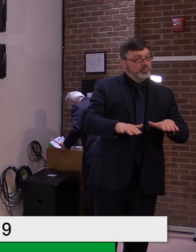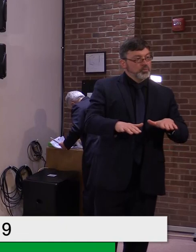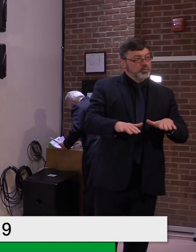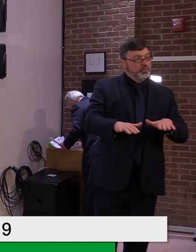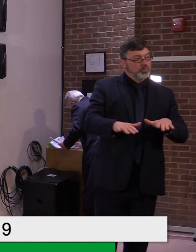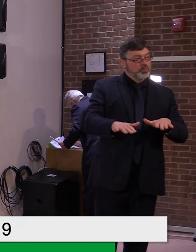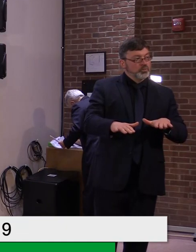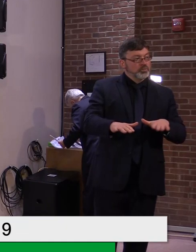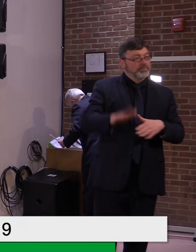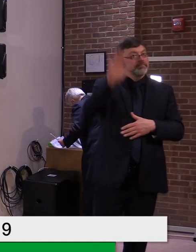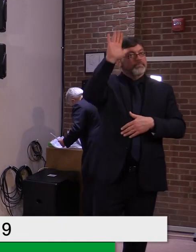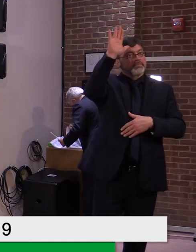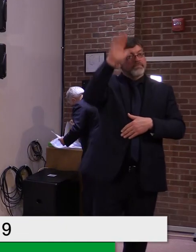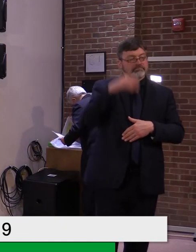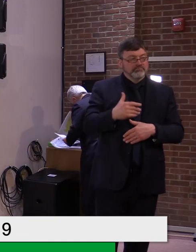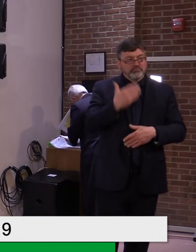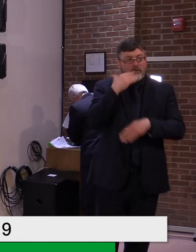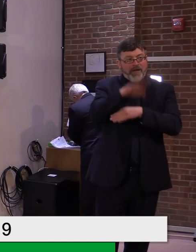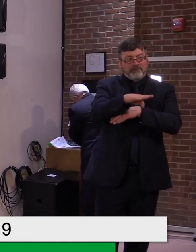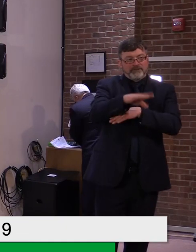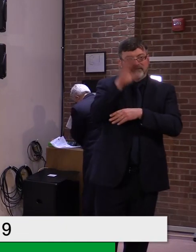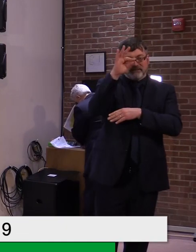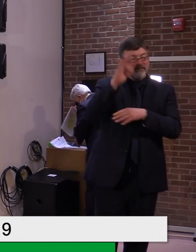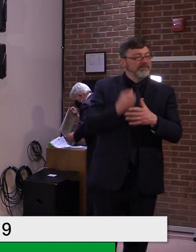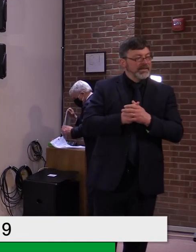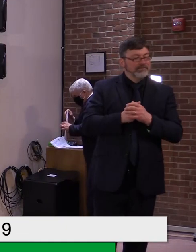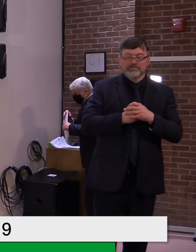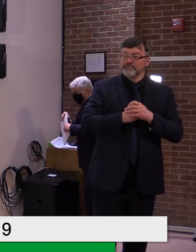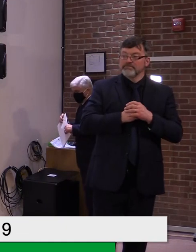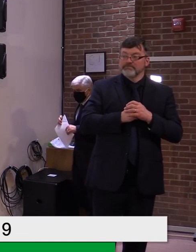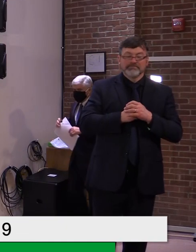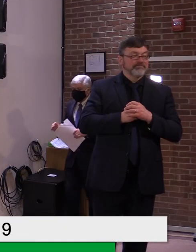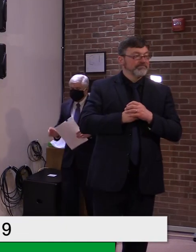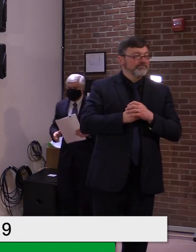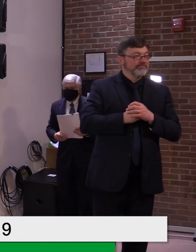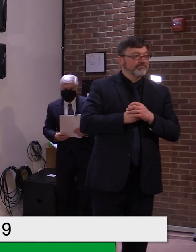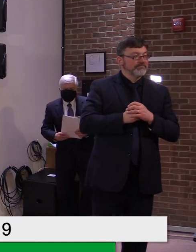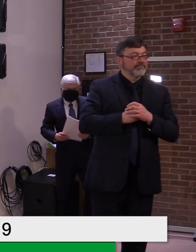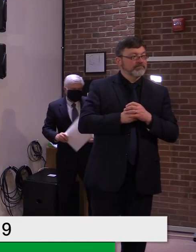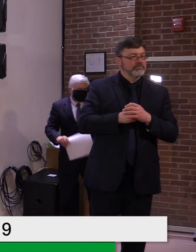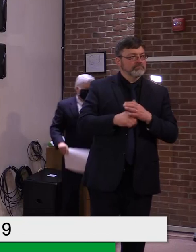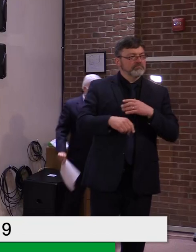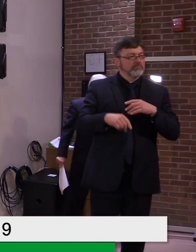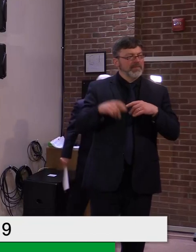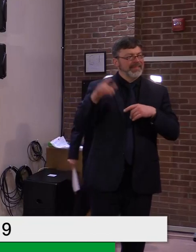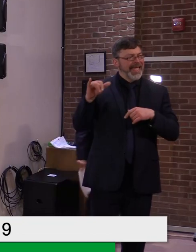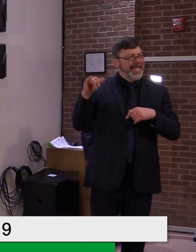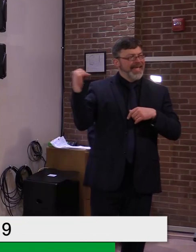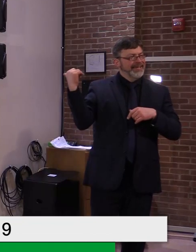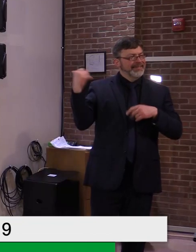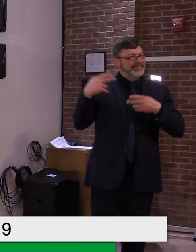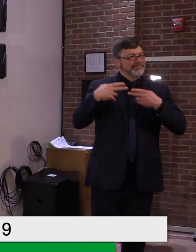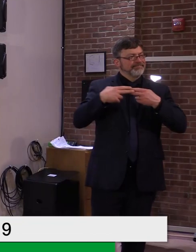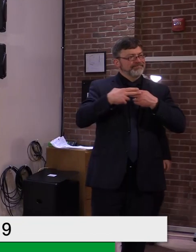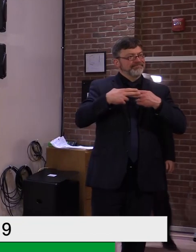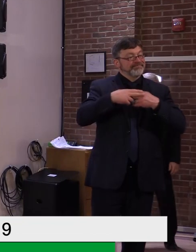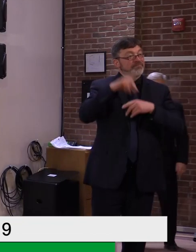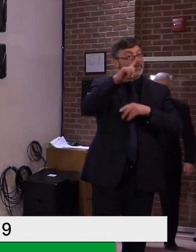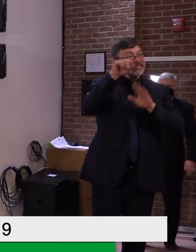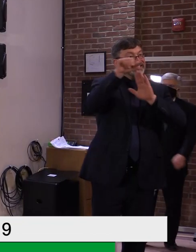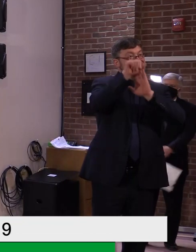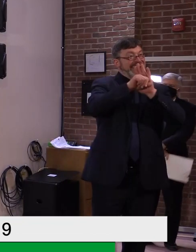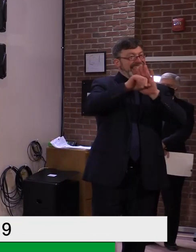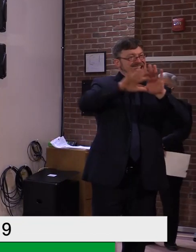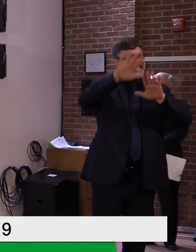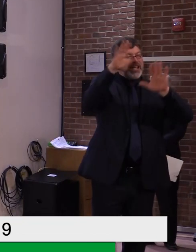Yes, good afternoon. Thank you very much. The heat map at the end of Commissioner PCX's presentation portrays a